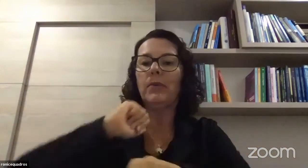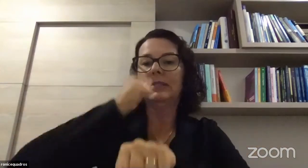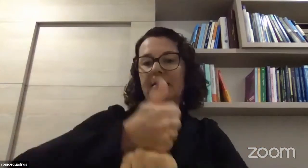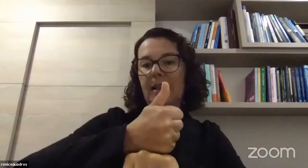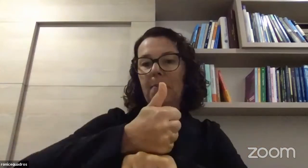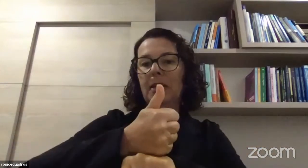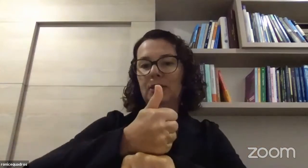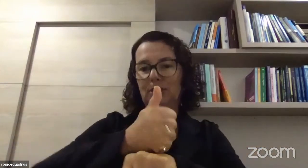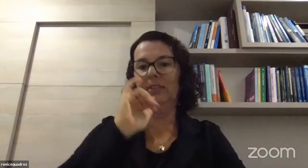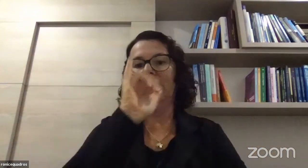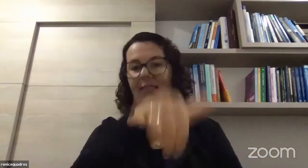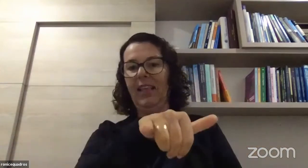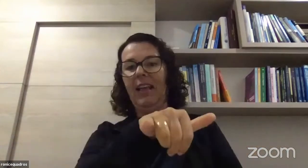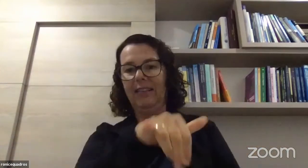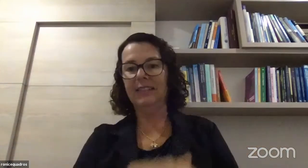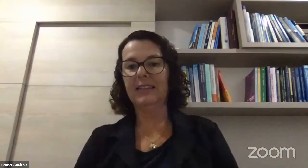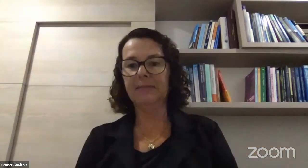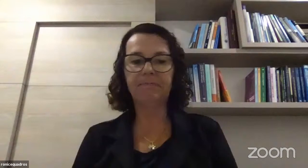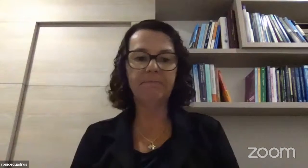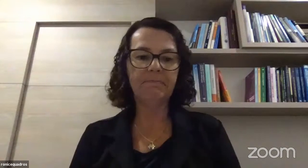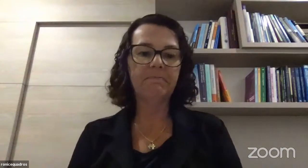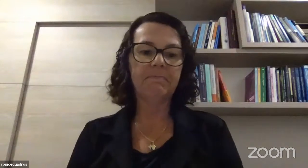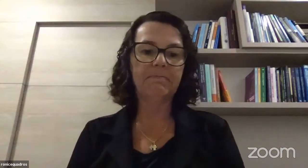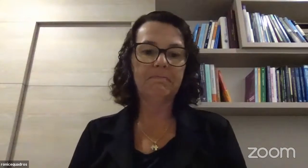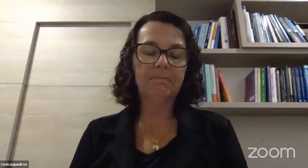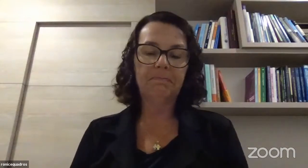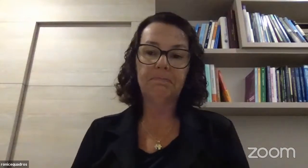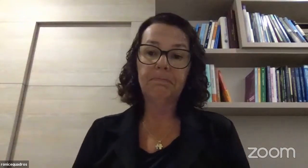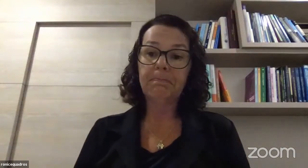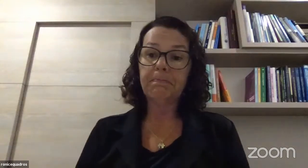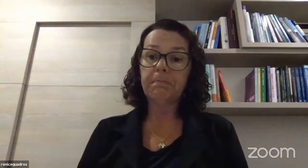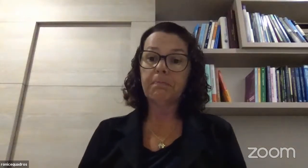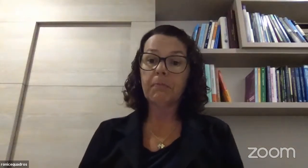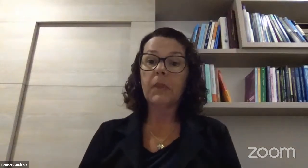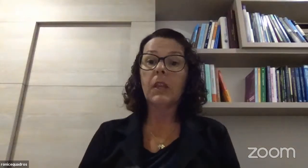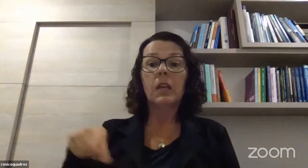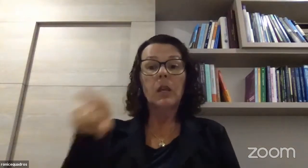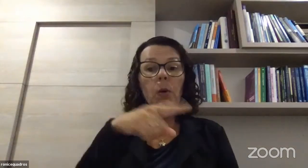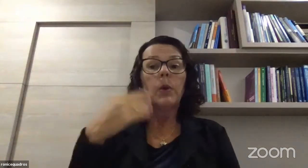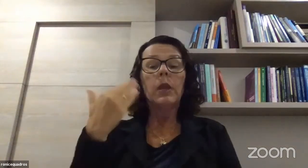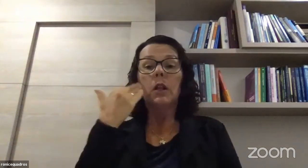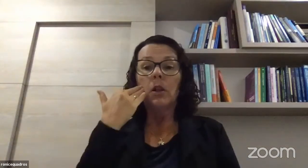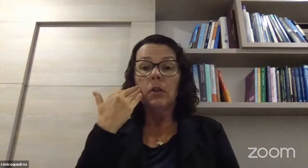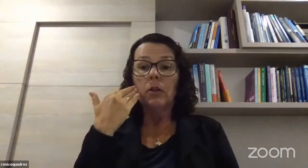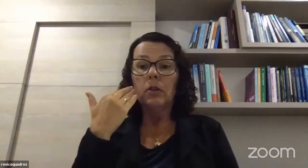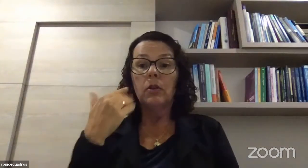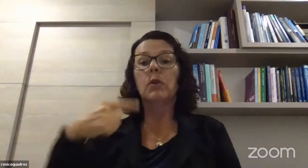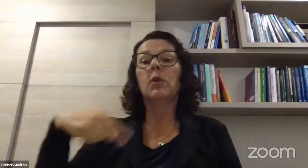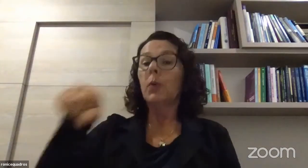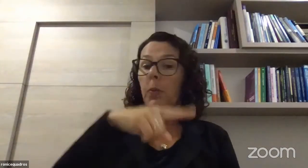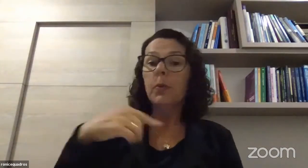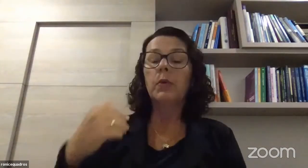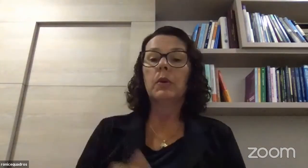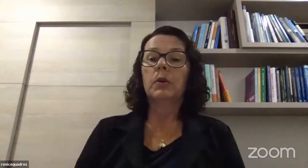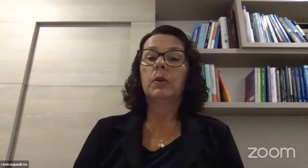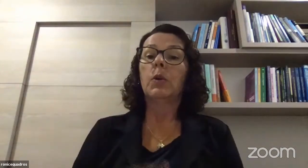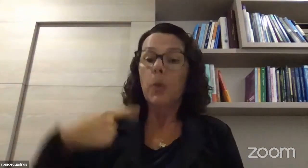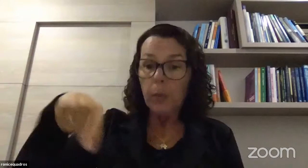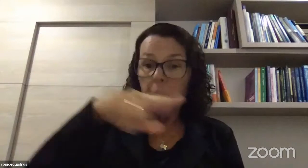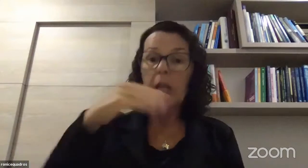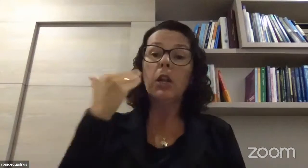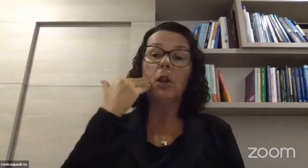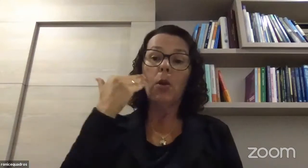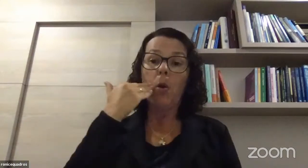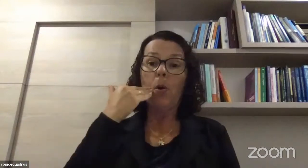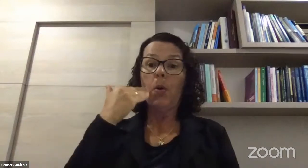And since the passing of that law, that has changed how education is established across the